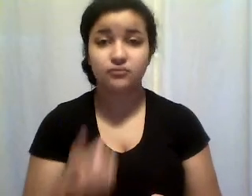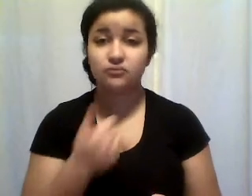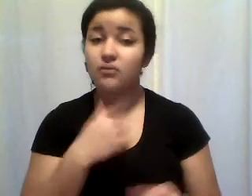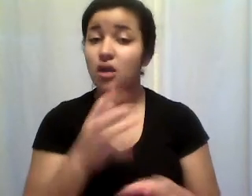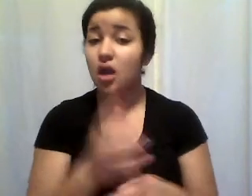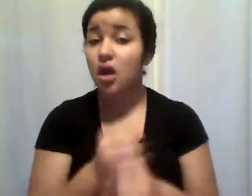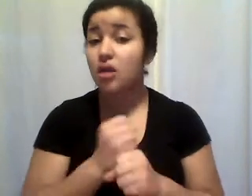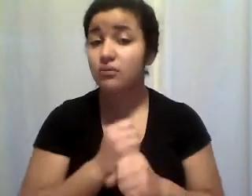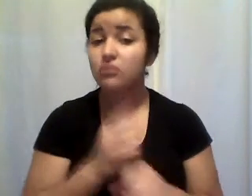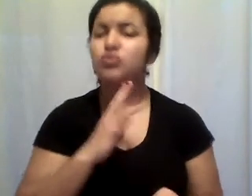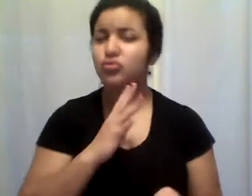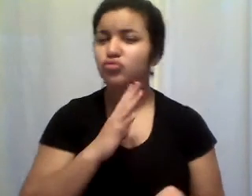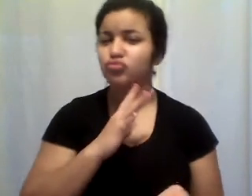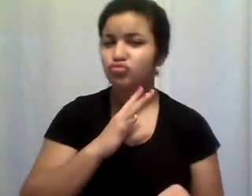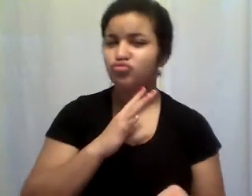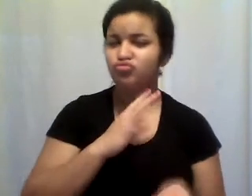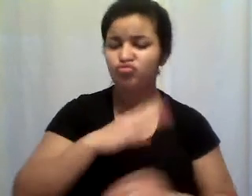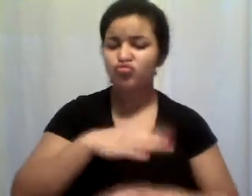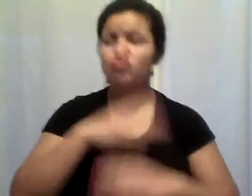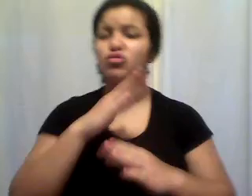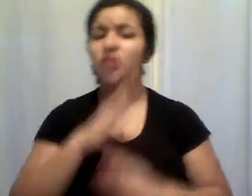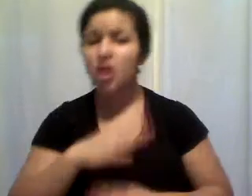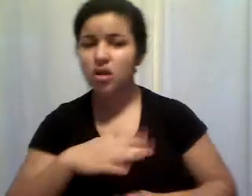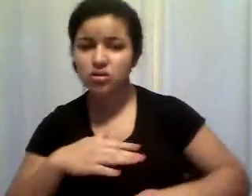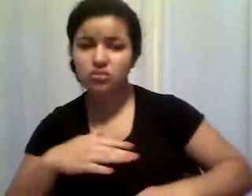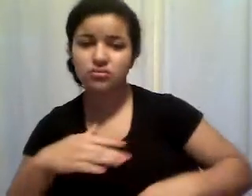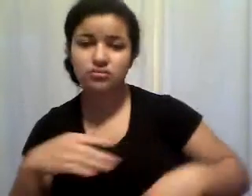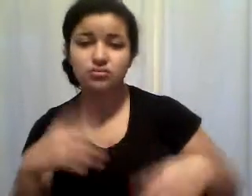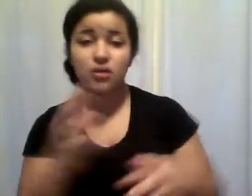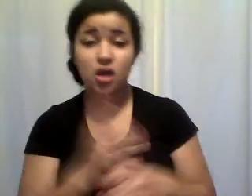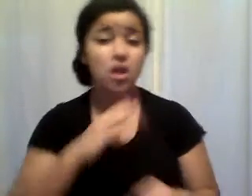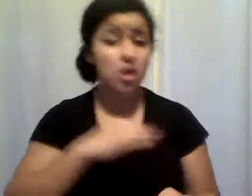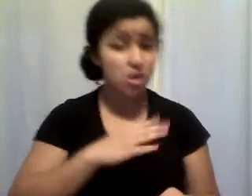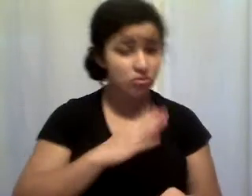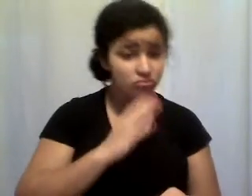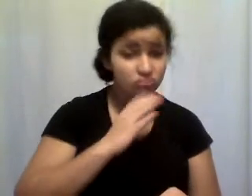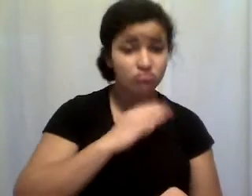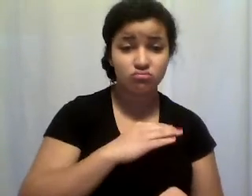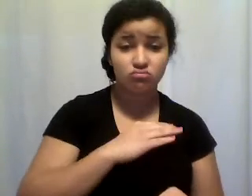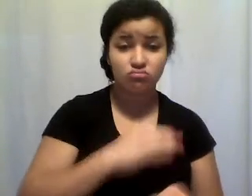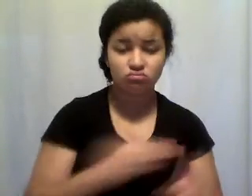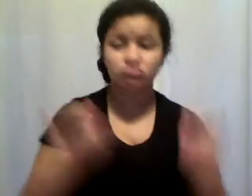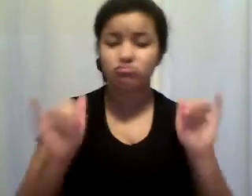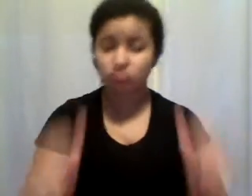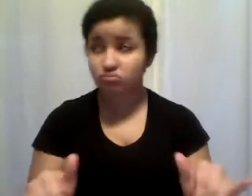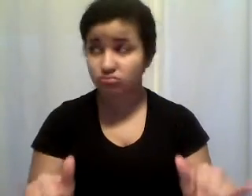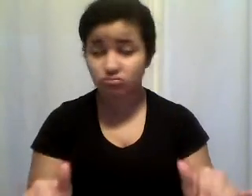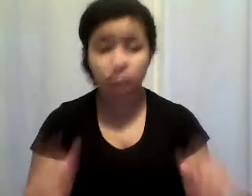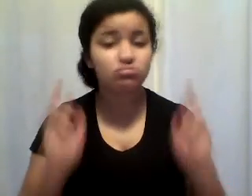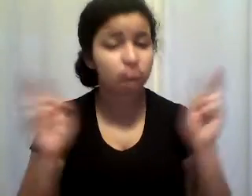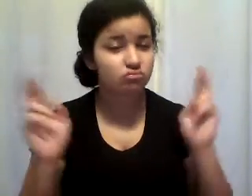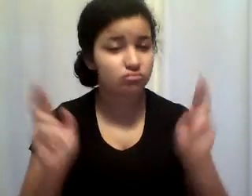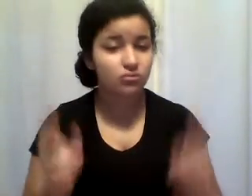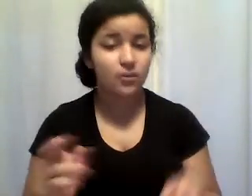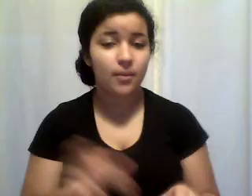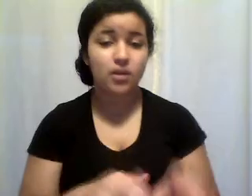I gotta be cool, relax, get hip, get on my track take a back